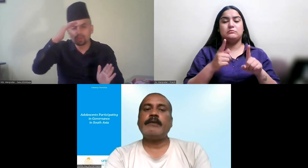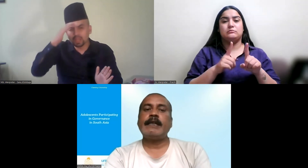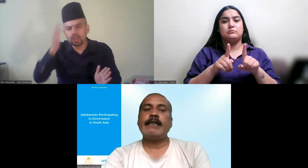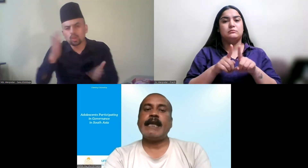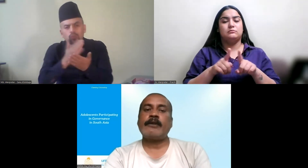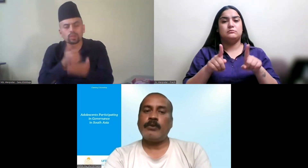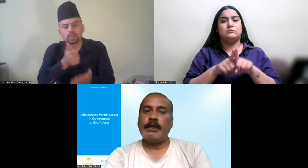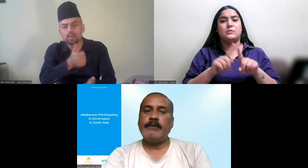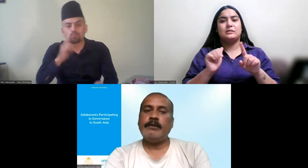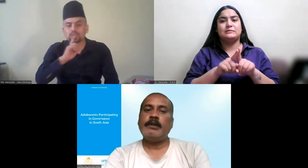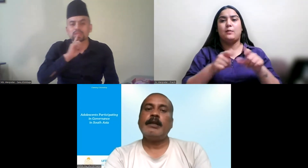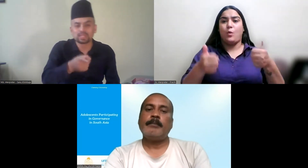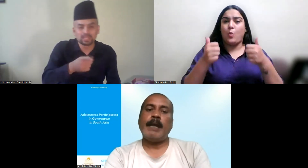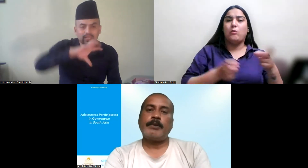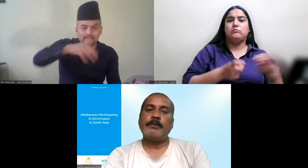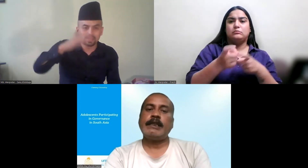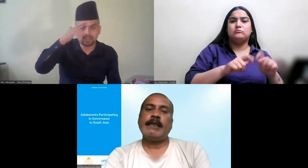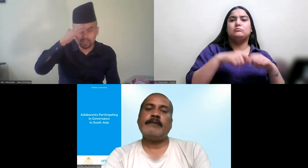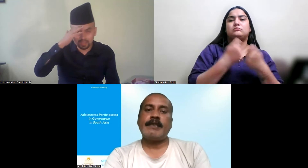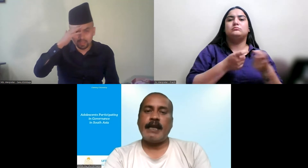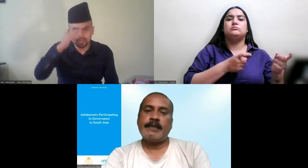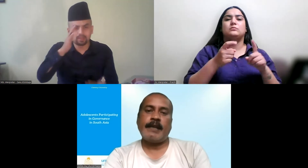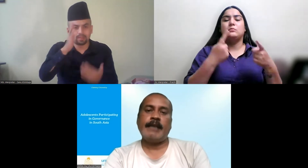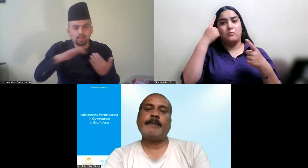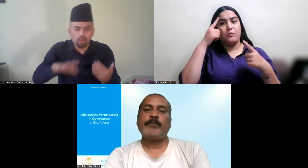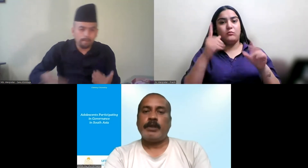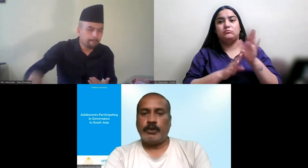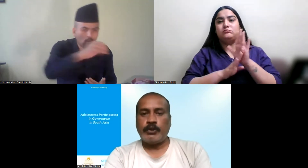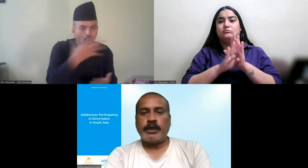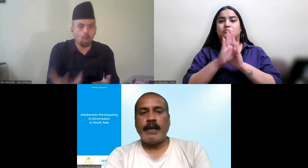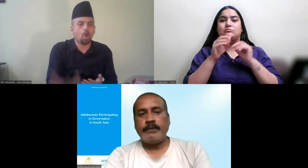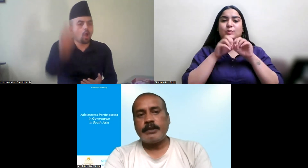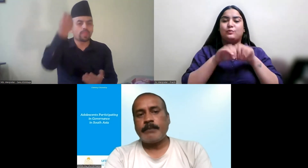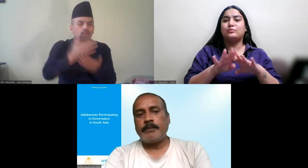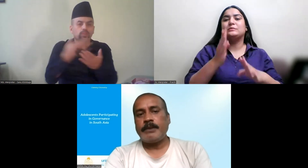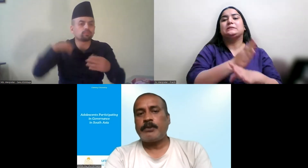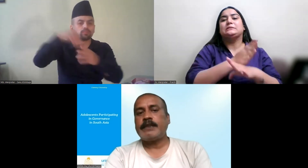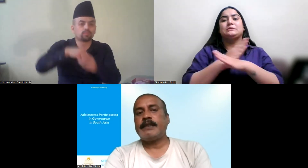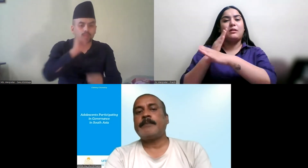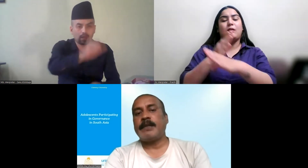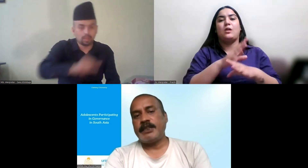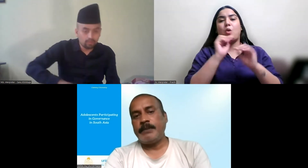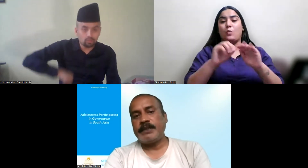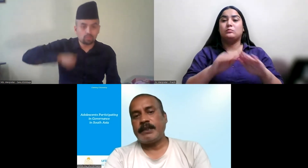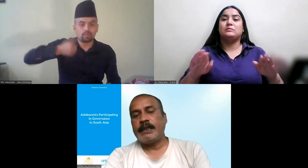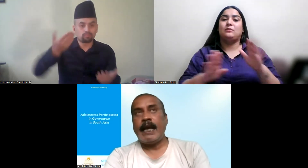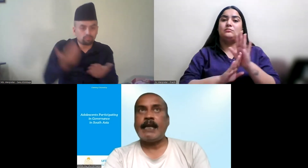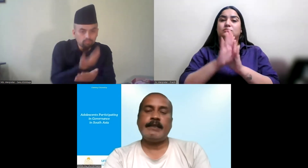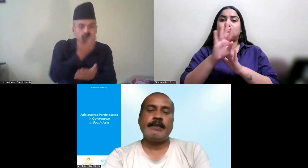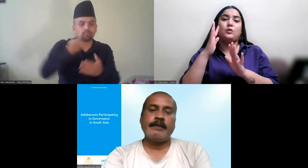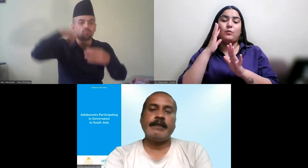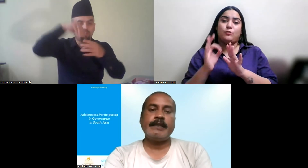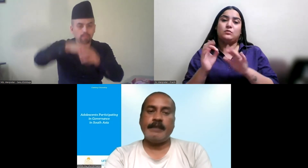good governance at local level by promoting every child's right to survival, development, protection, and participation,